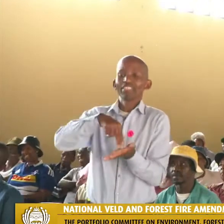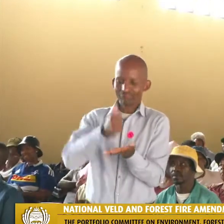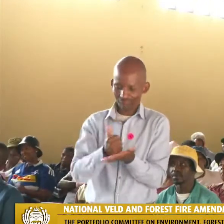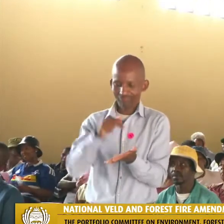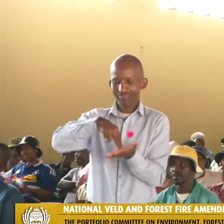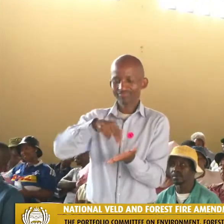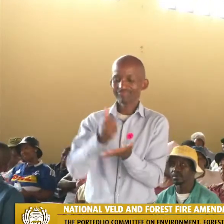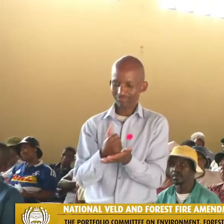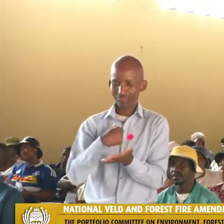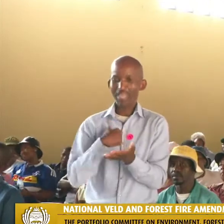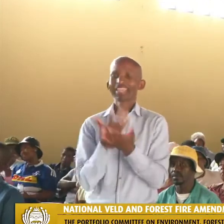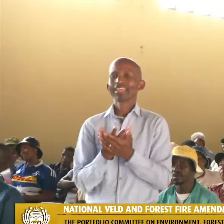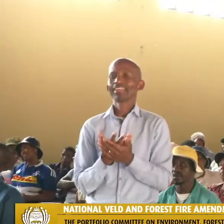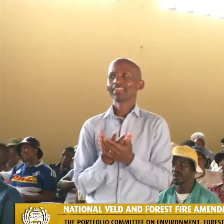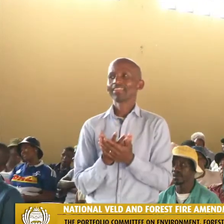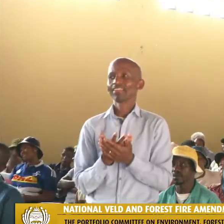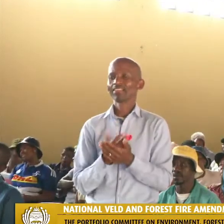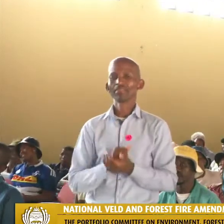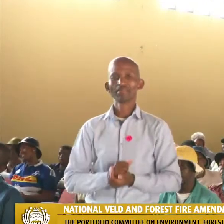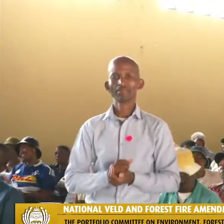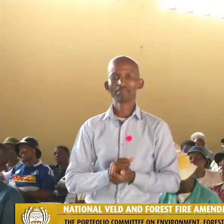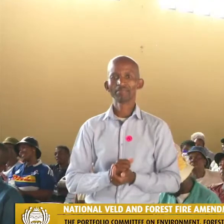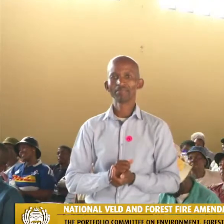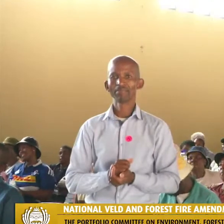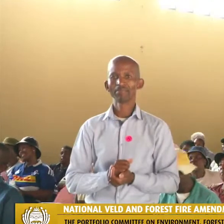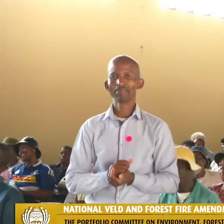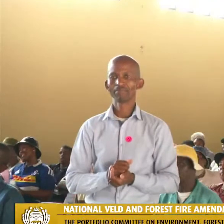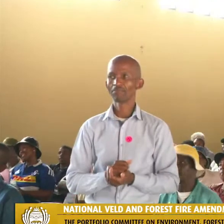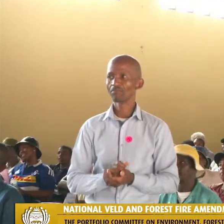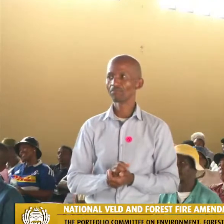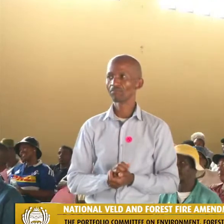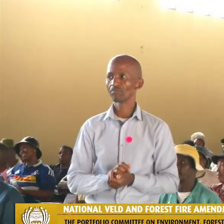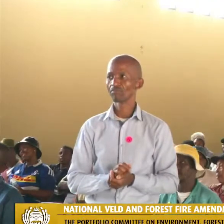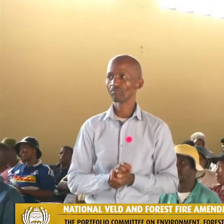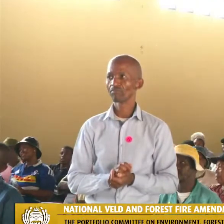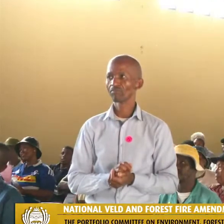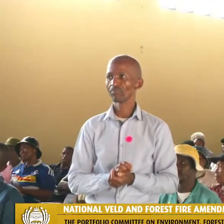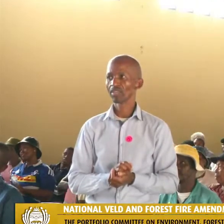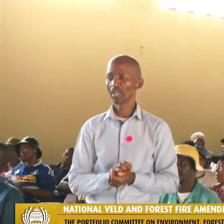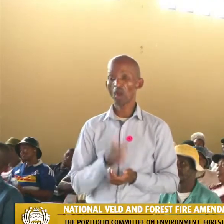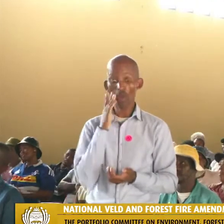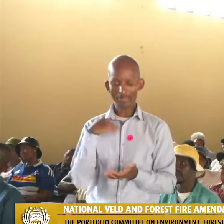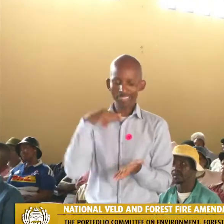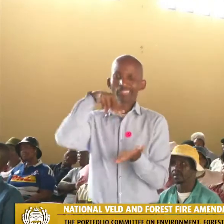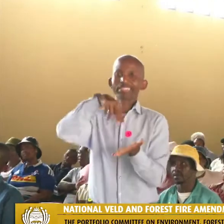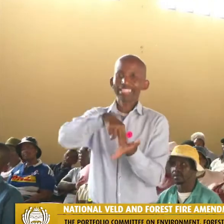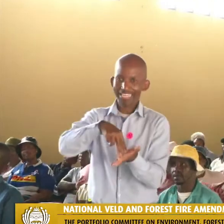I'm not like my colleague who doesn't want to sit and stand. I will stand and sit.